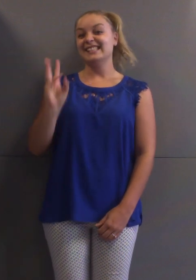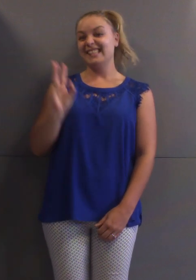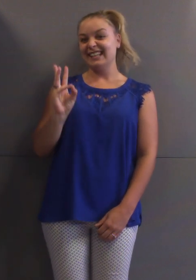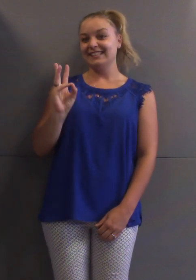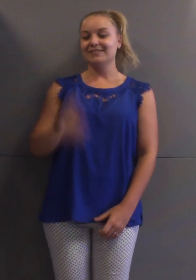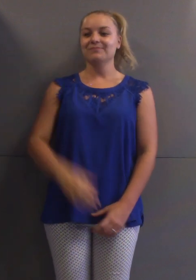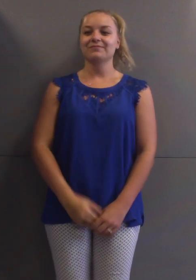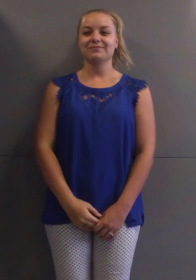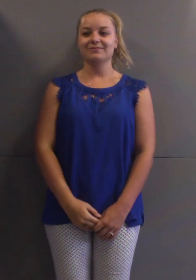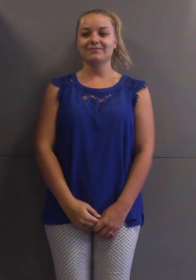Six,